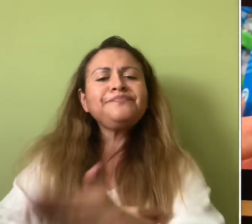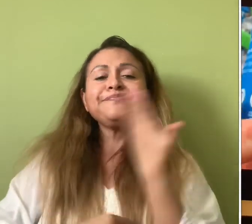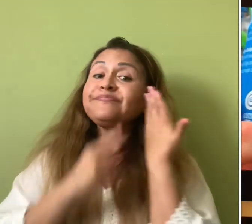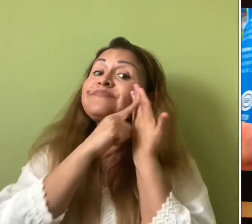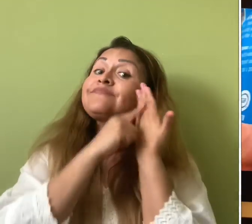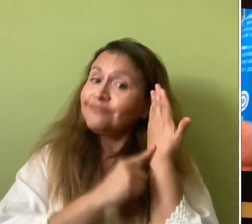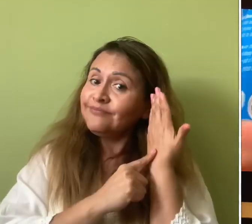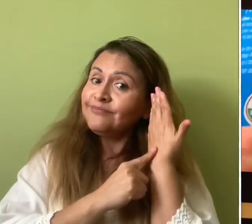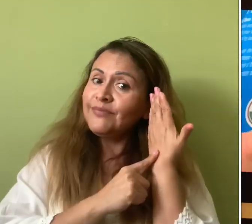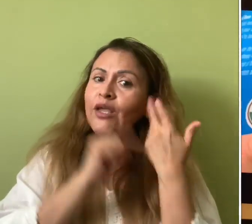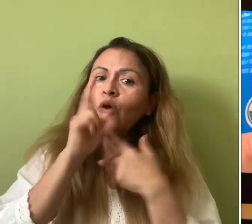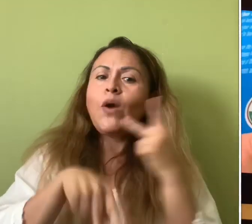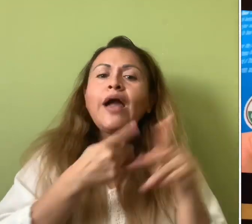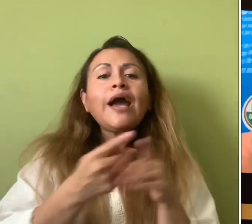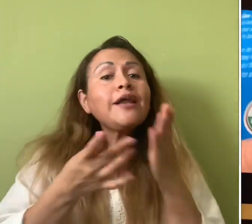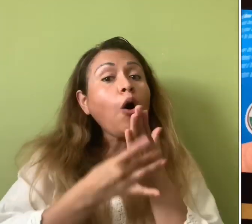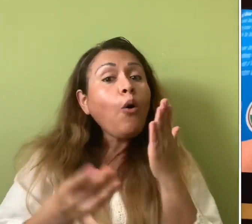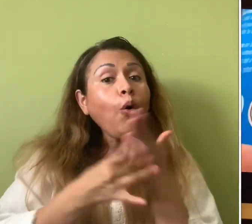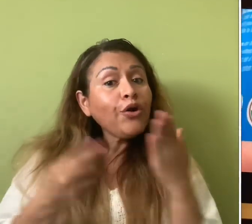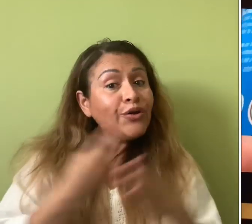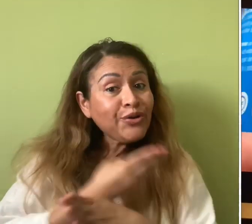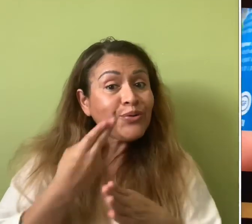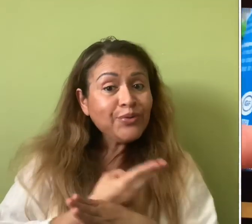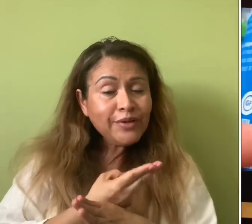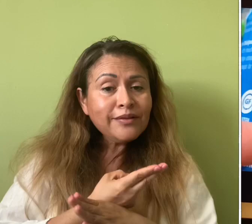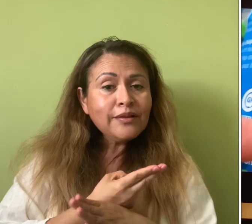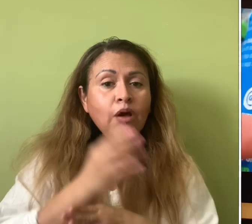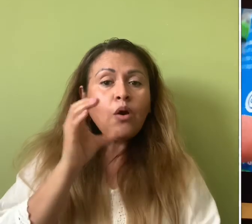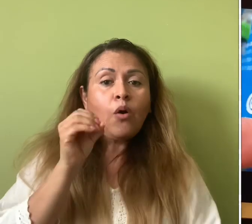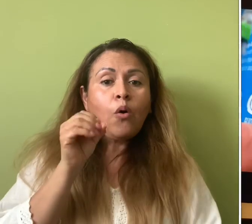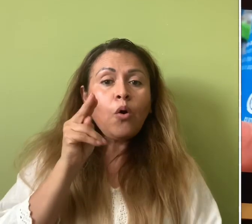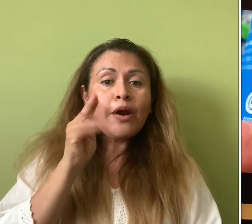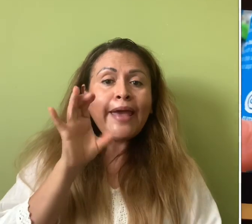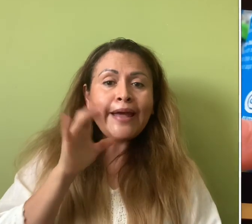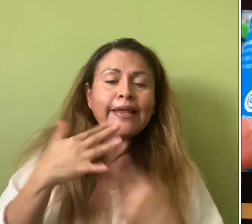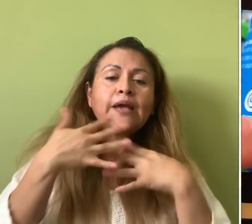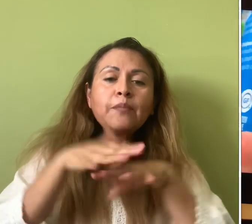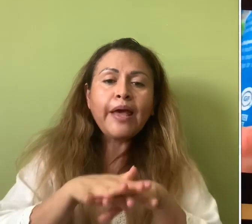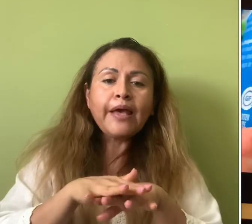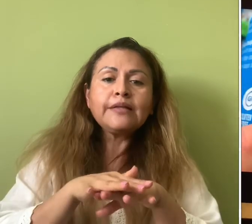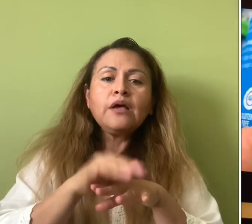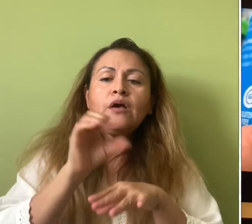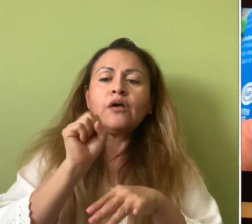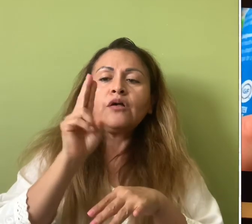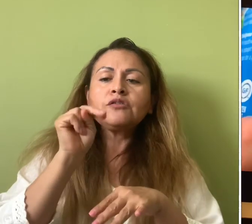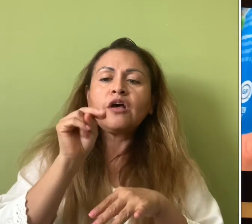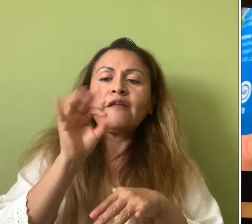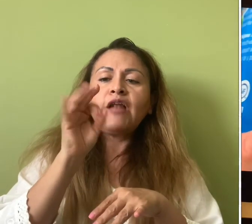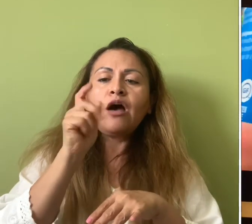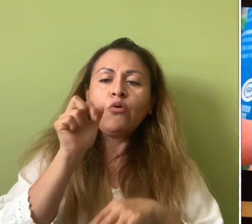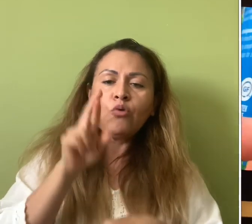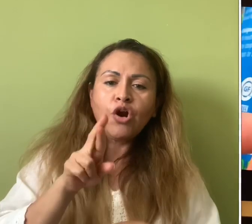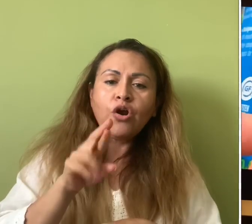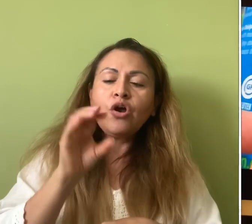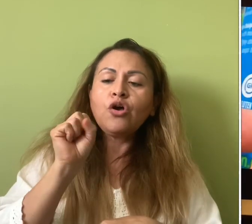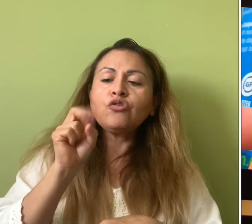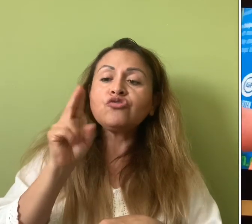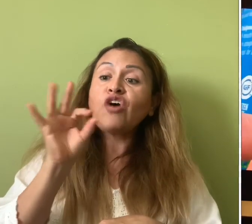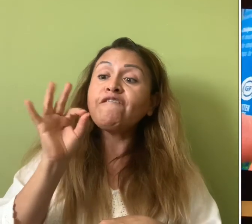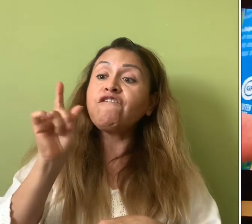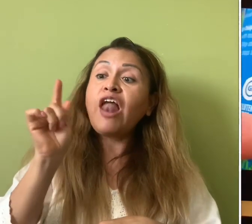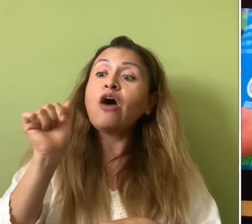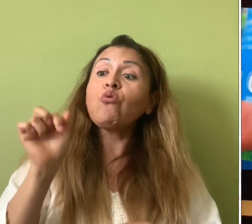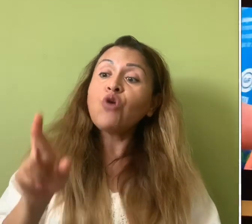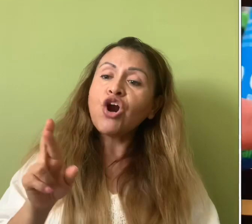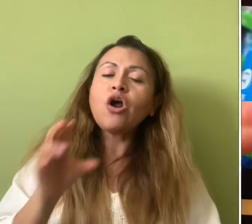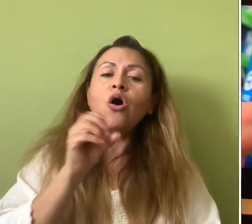want to know what kind of oil are they cooking it in. Organic oil blend of organic sunflower, organic safflower, and